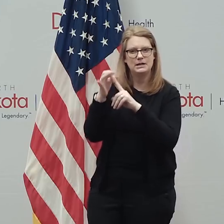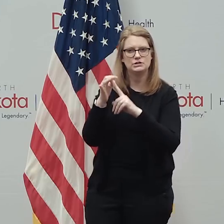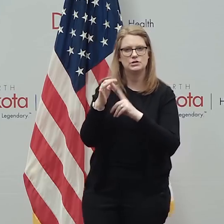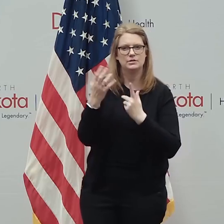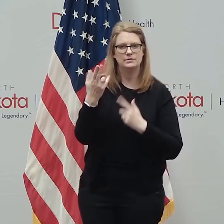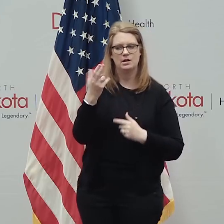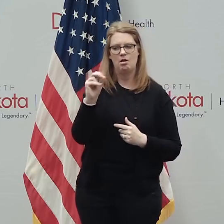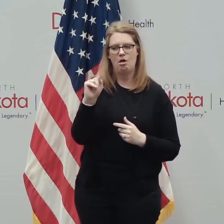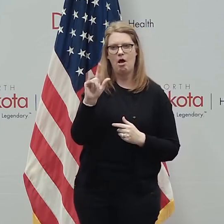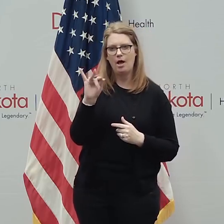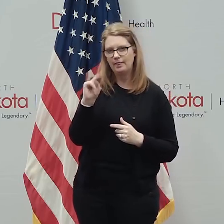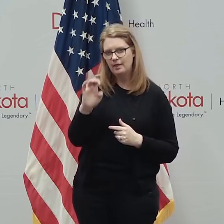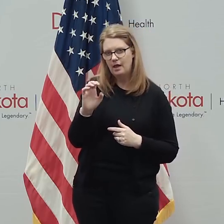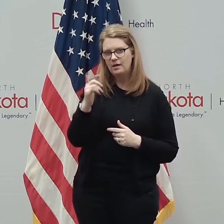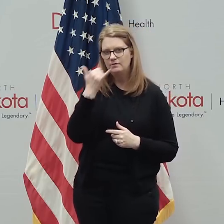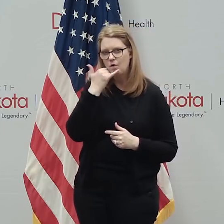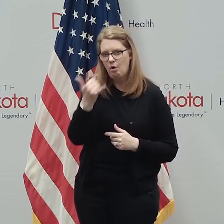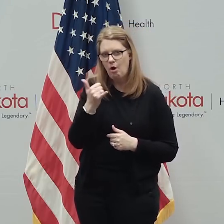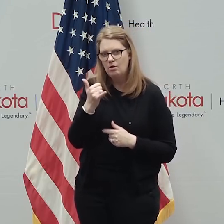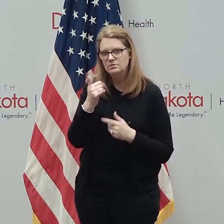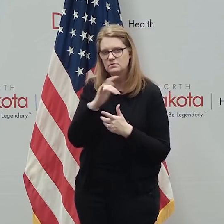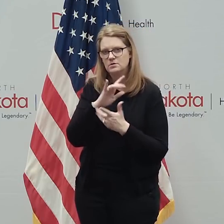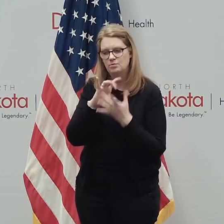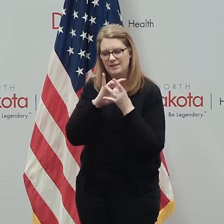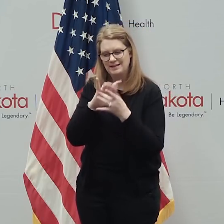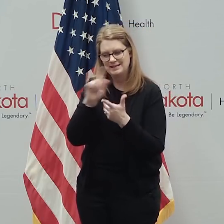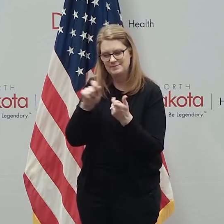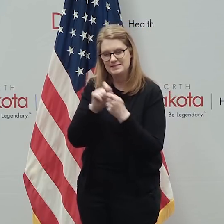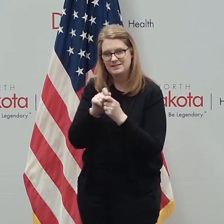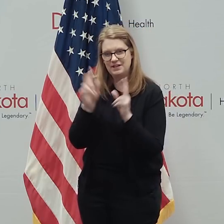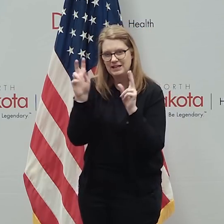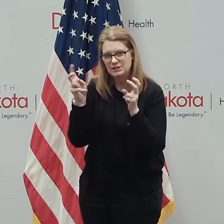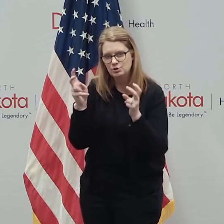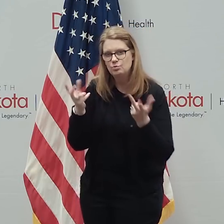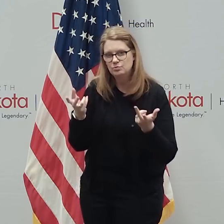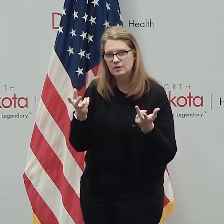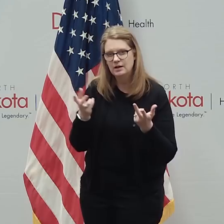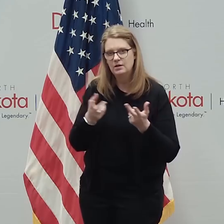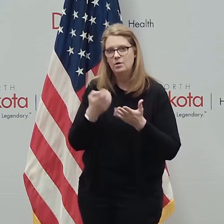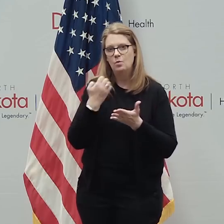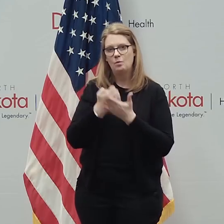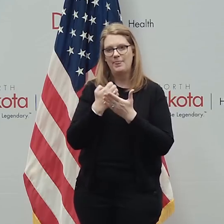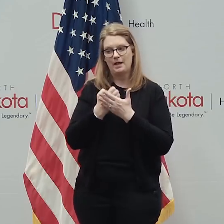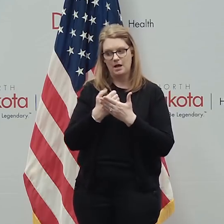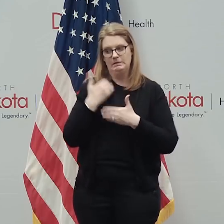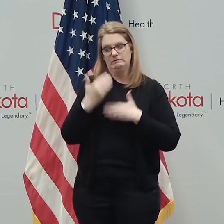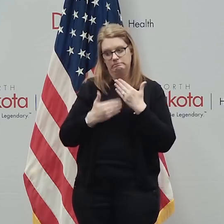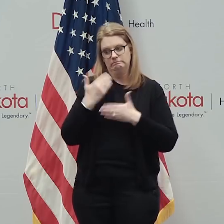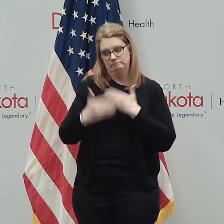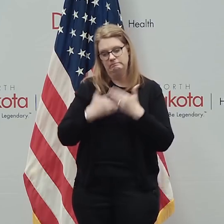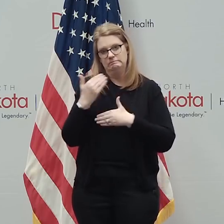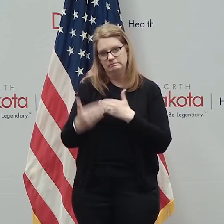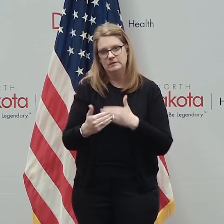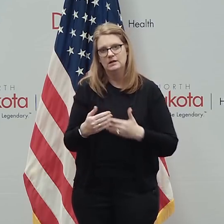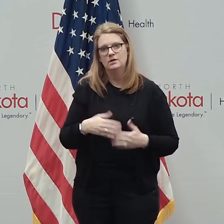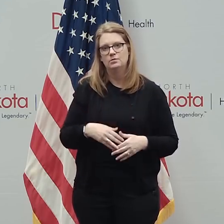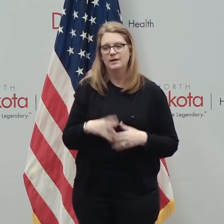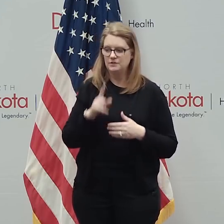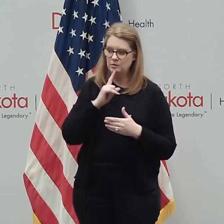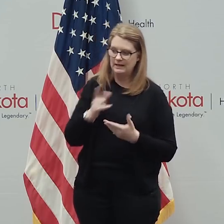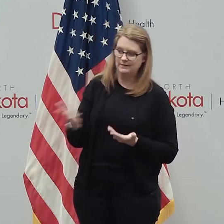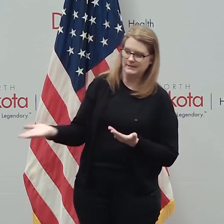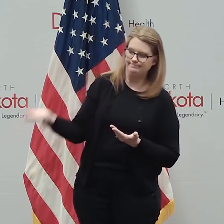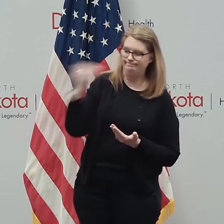take calls related to this particular issue, because again, as we want to get our economy going, we've got to figure out a way to get folks back to work.